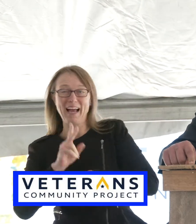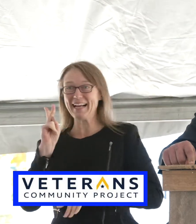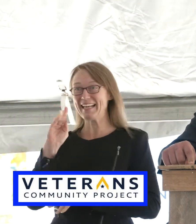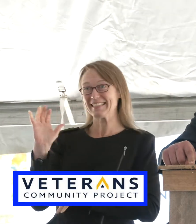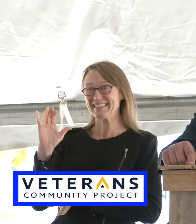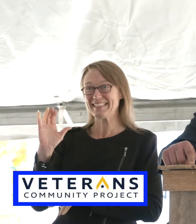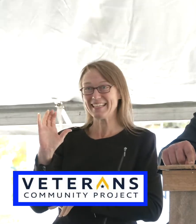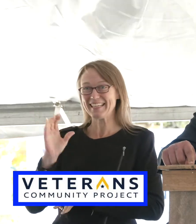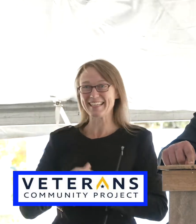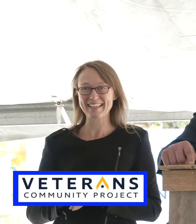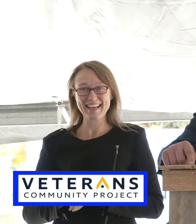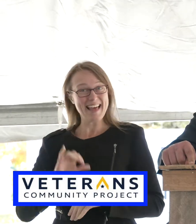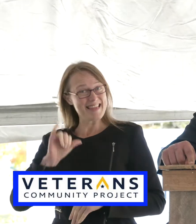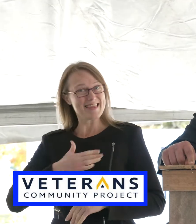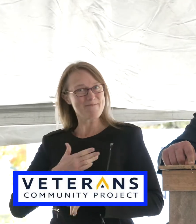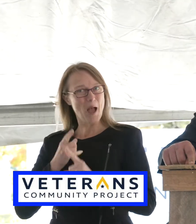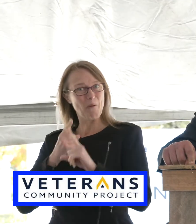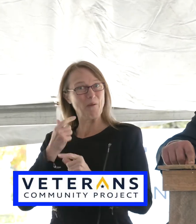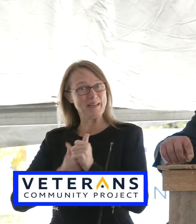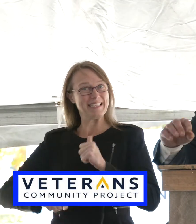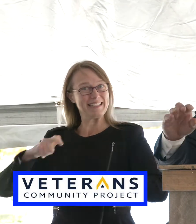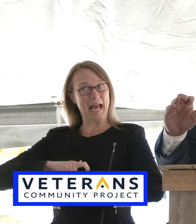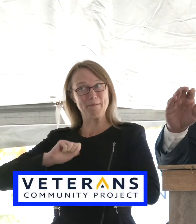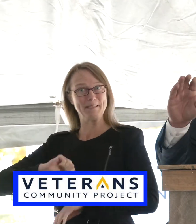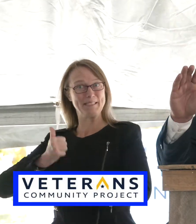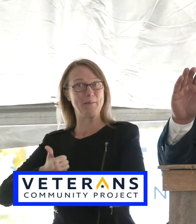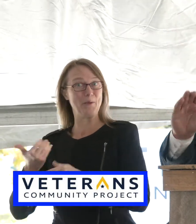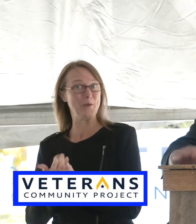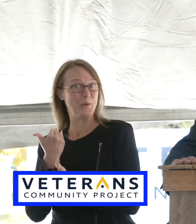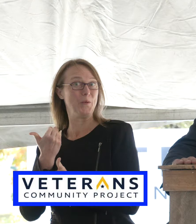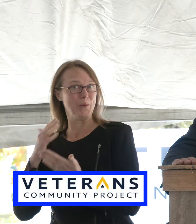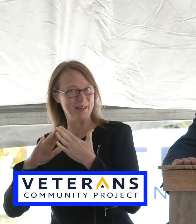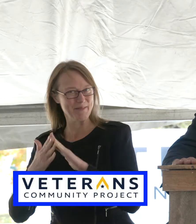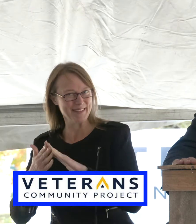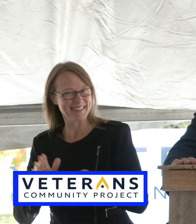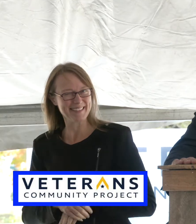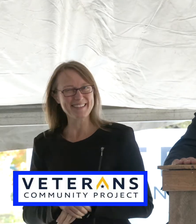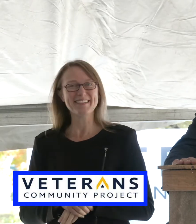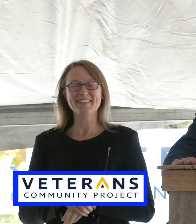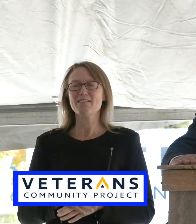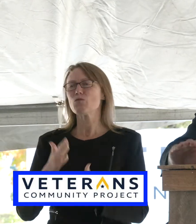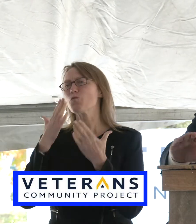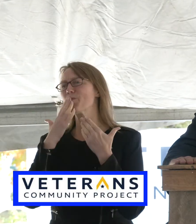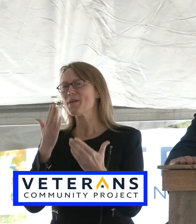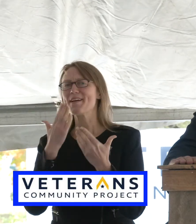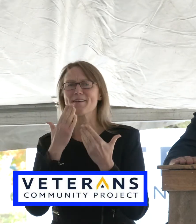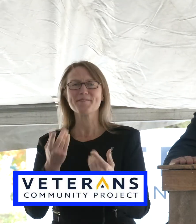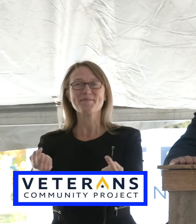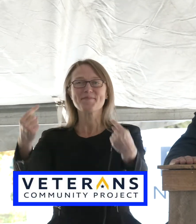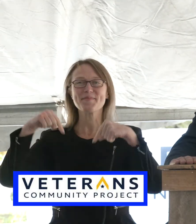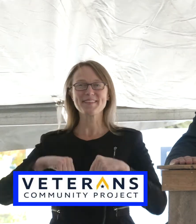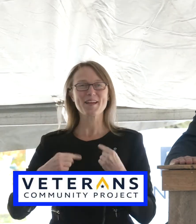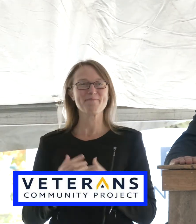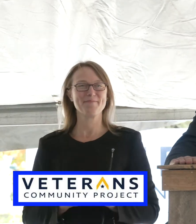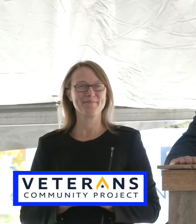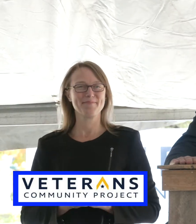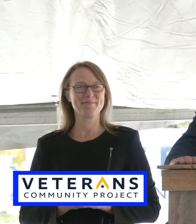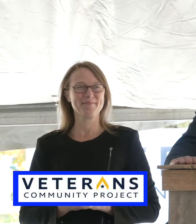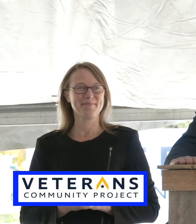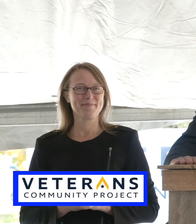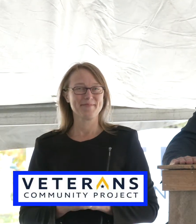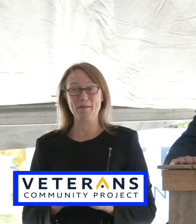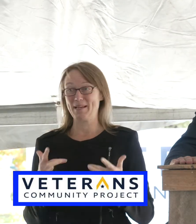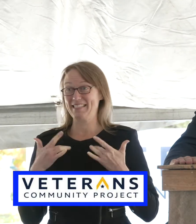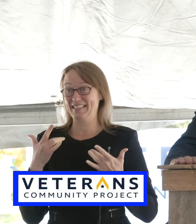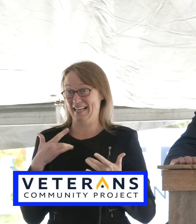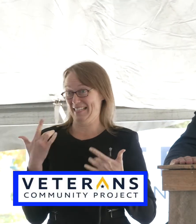make it better than the time we did it before. So thank you all so much for being here. I'm excited for you.